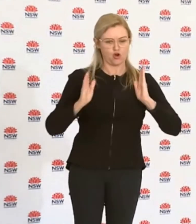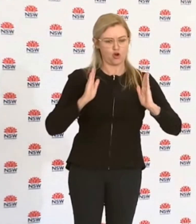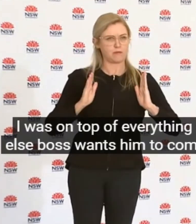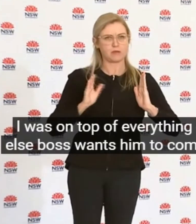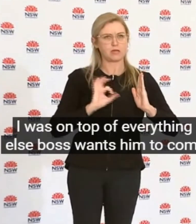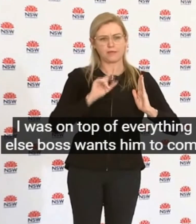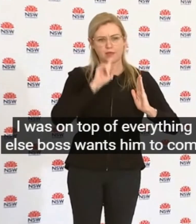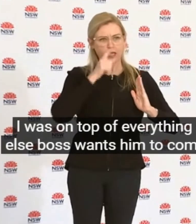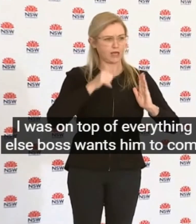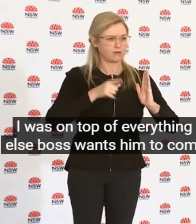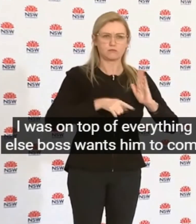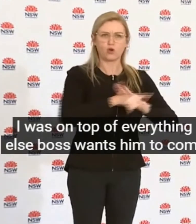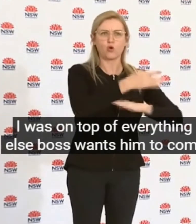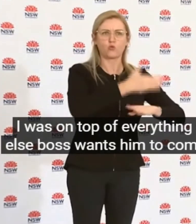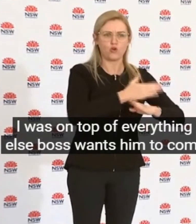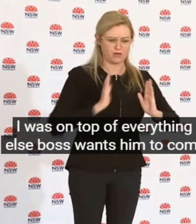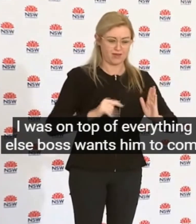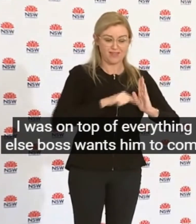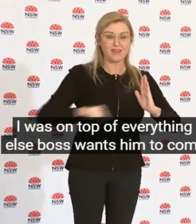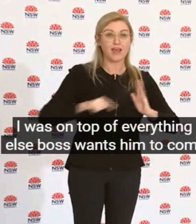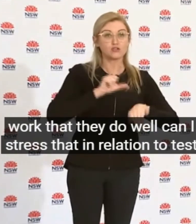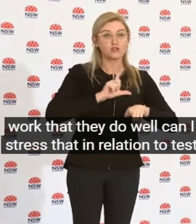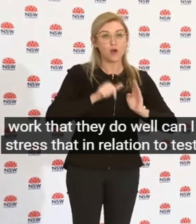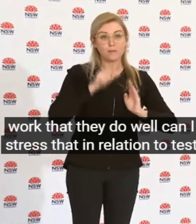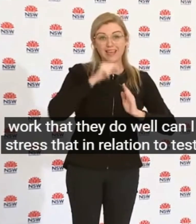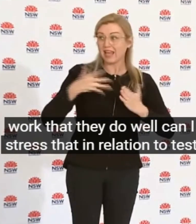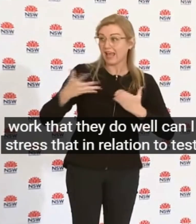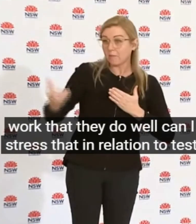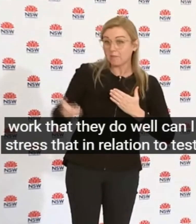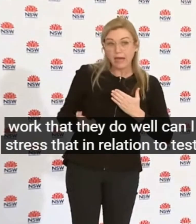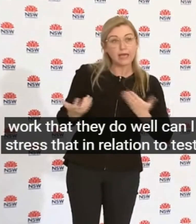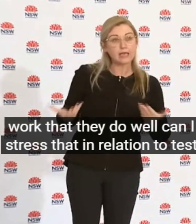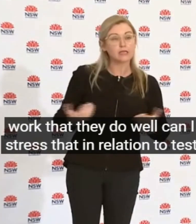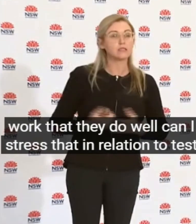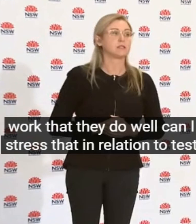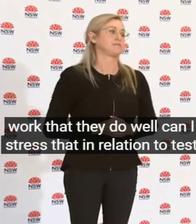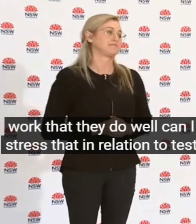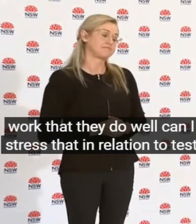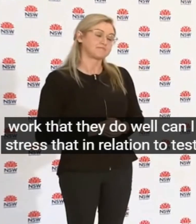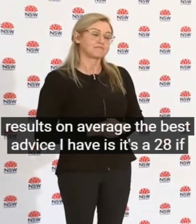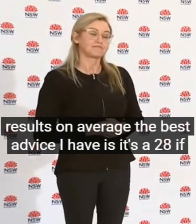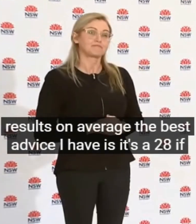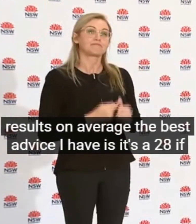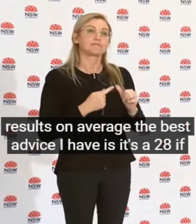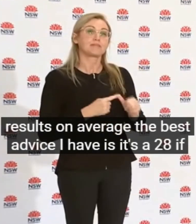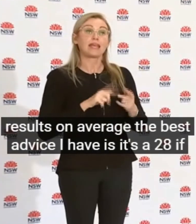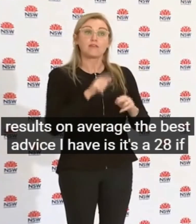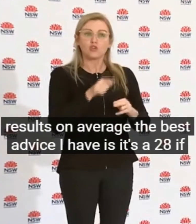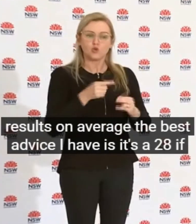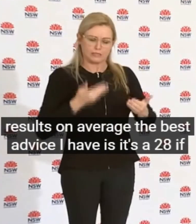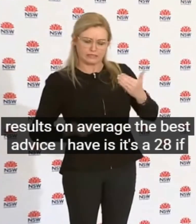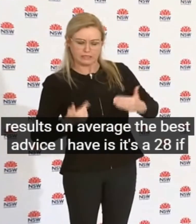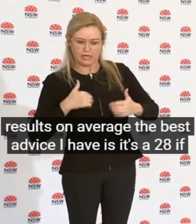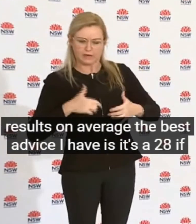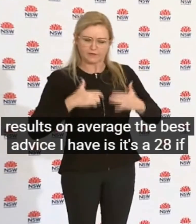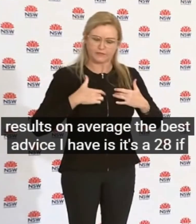in relation to test results, on average, the best advice I have is it's a 28. If you're suspected of having the virus, it's a 28-hour